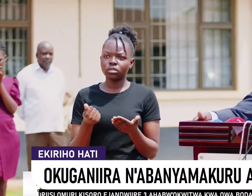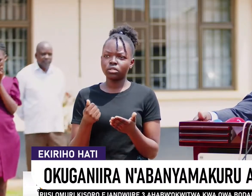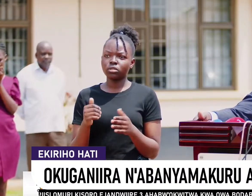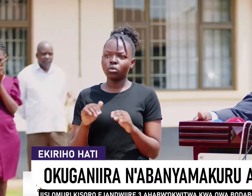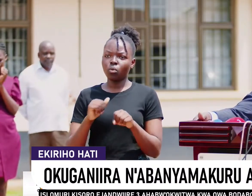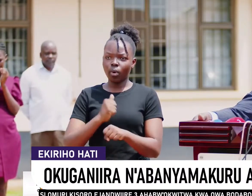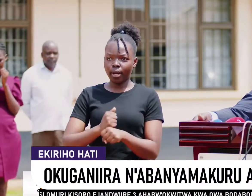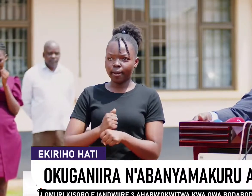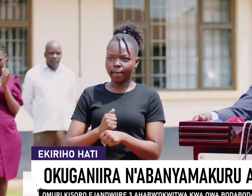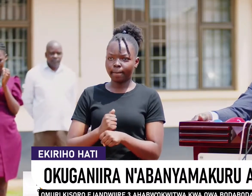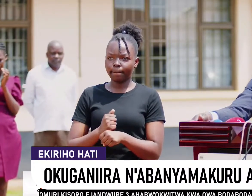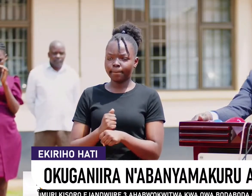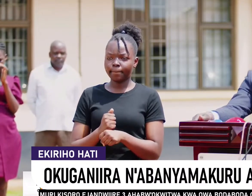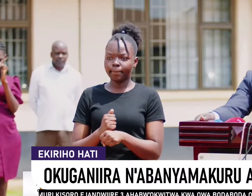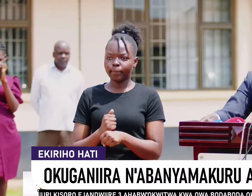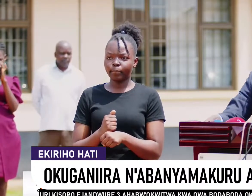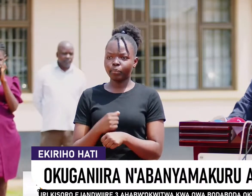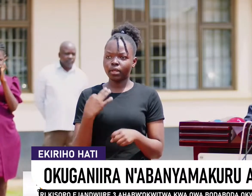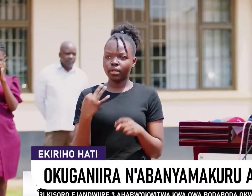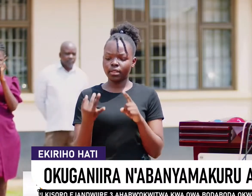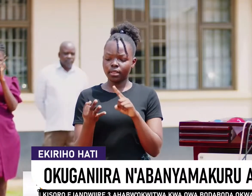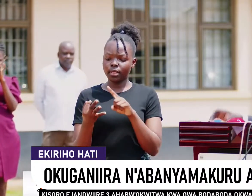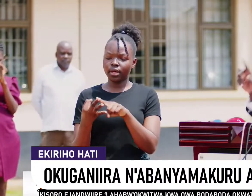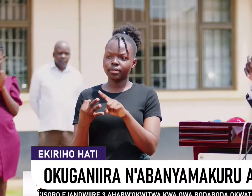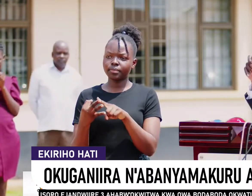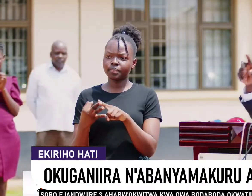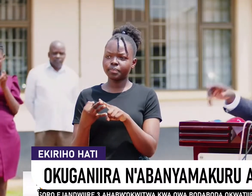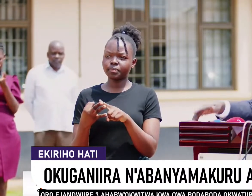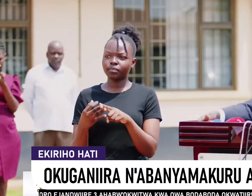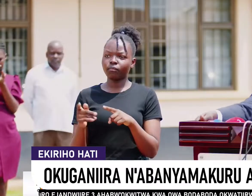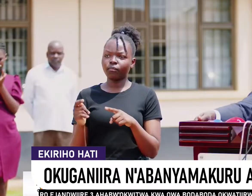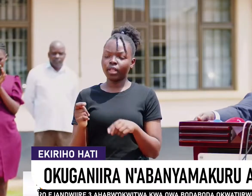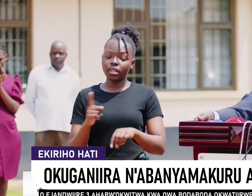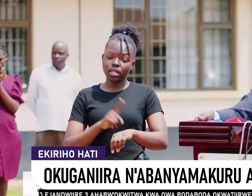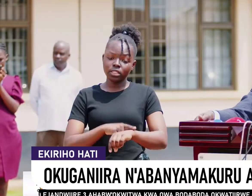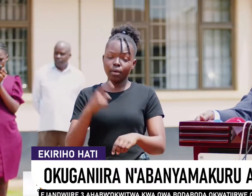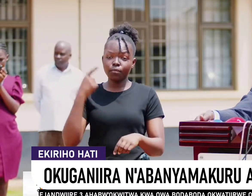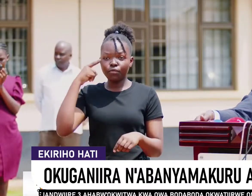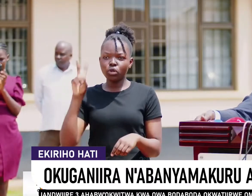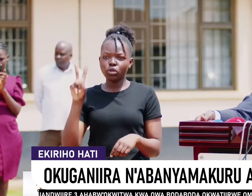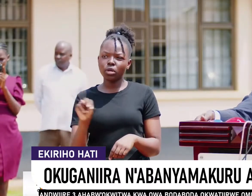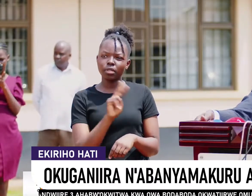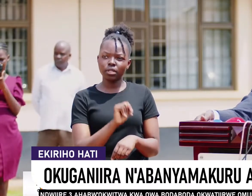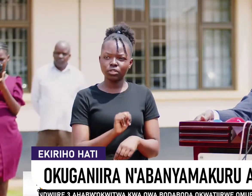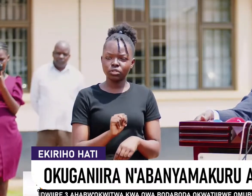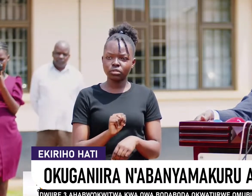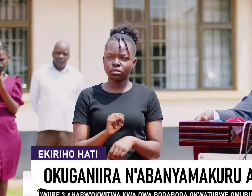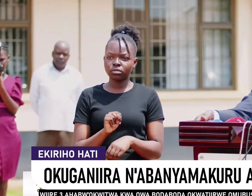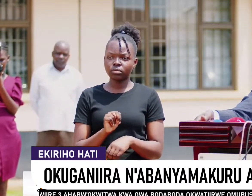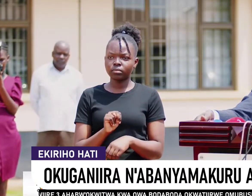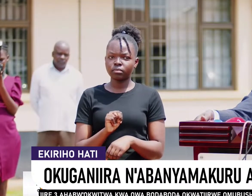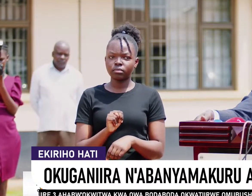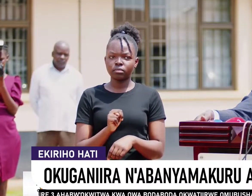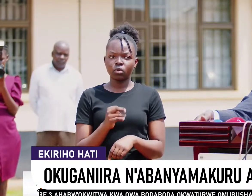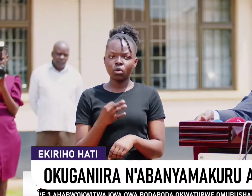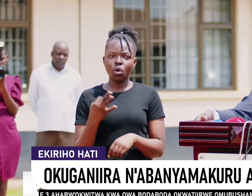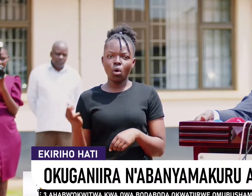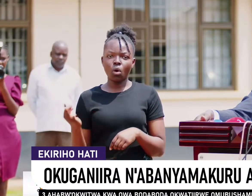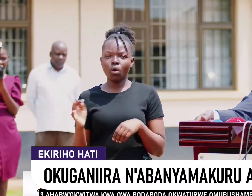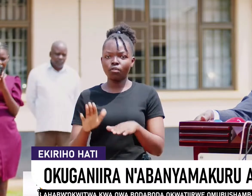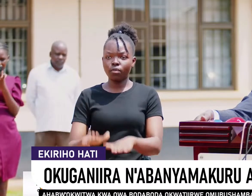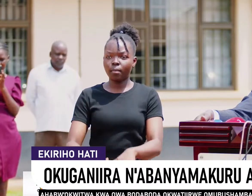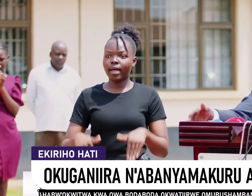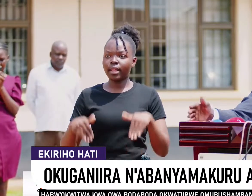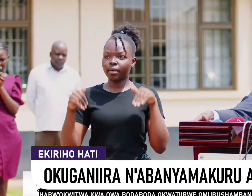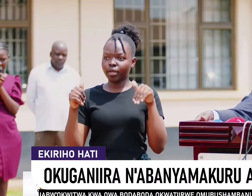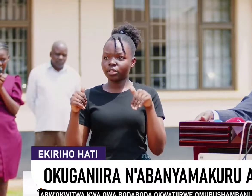appropriately. And thirdly, the period for nomination of parliamentary